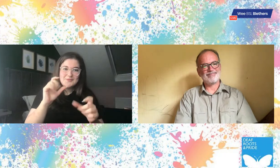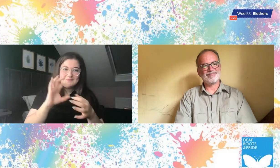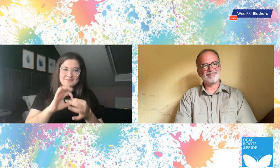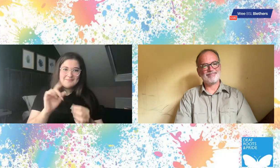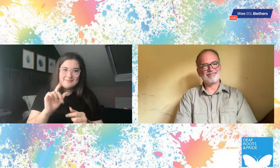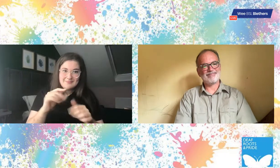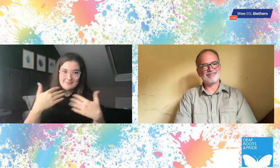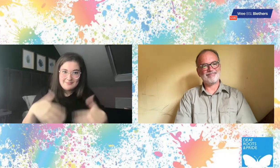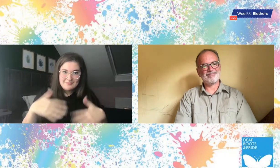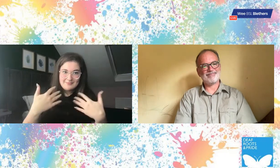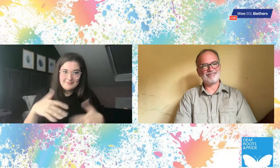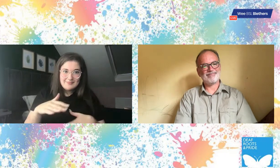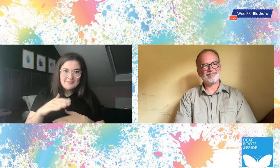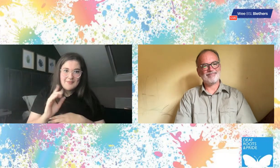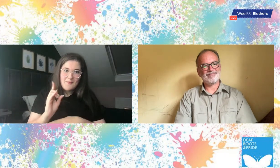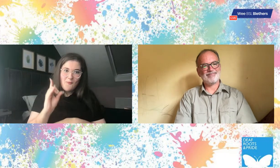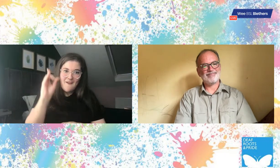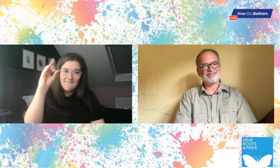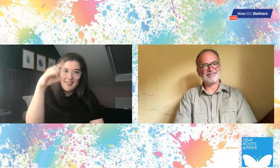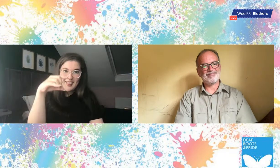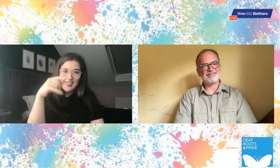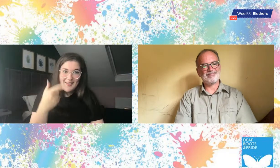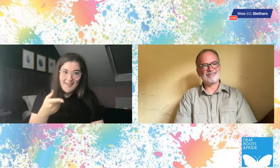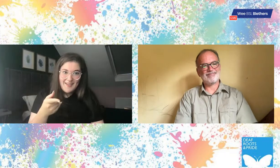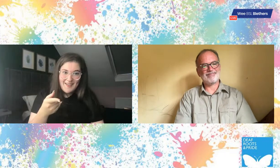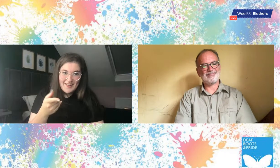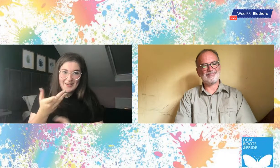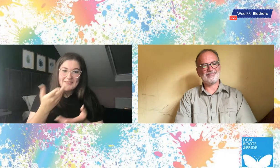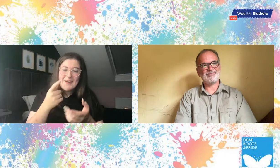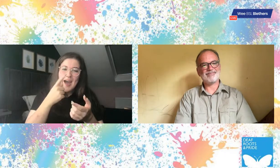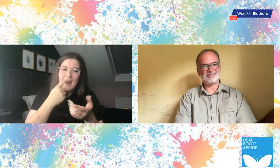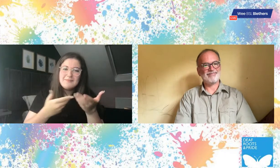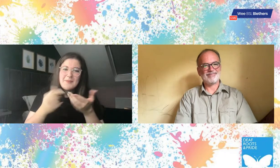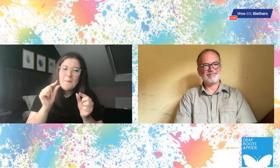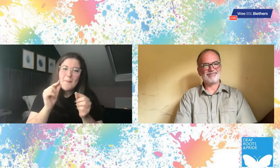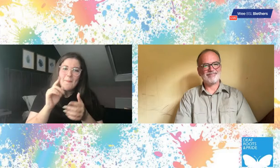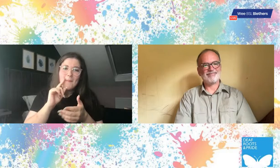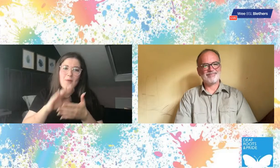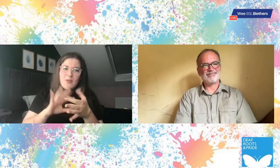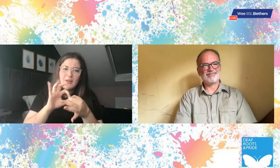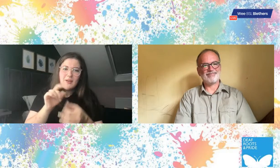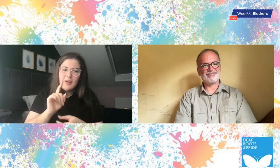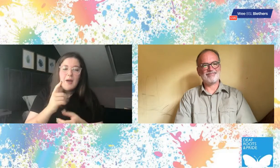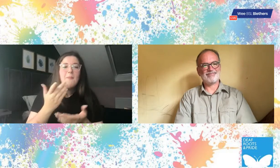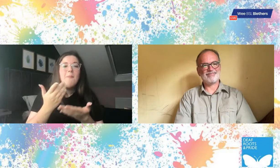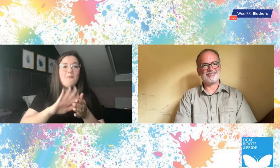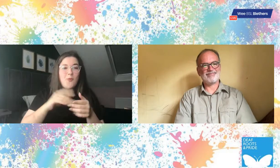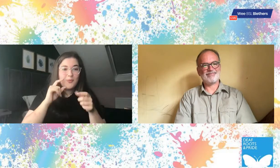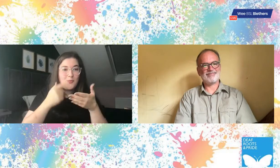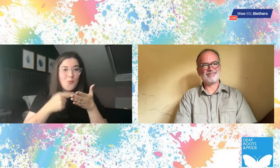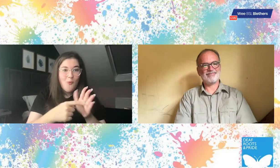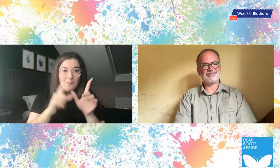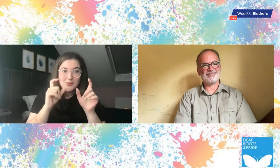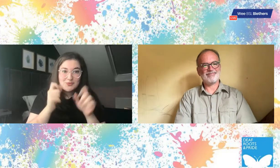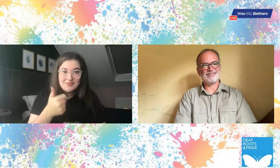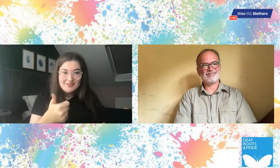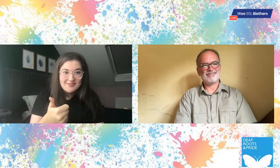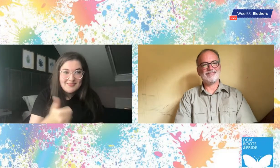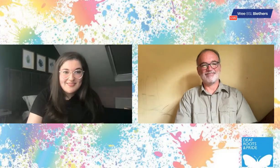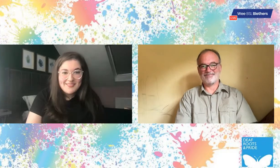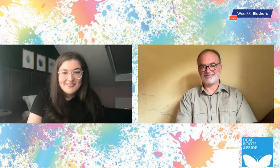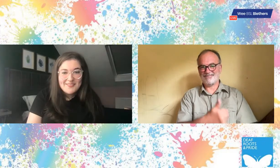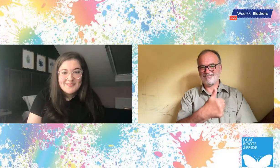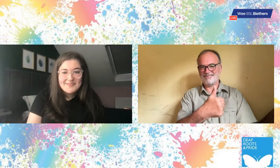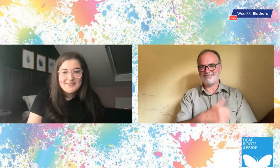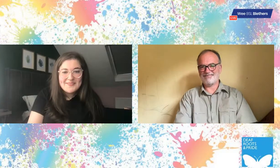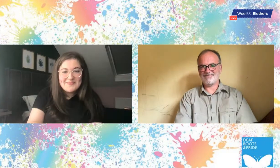What wonderful advice. So you must have lots of pictures of things. Can you tell? Well, before